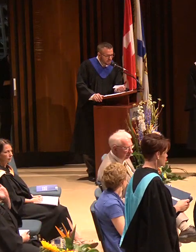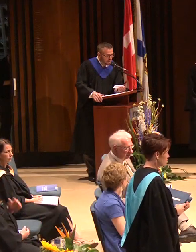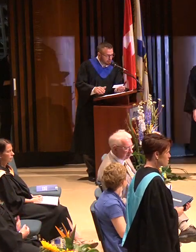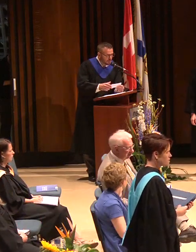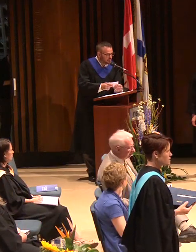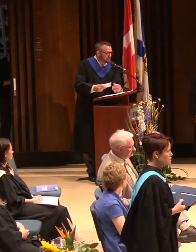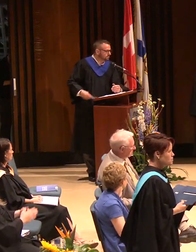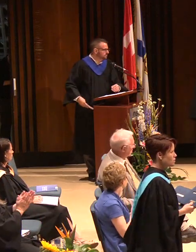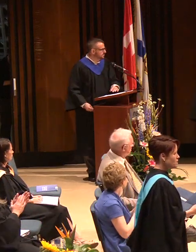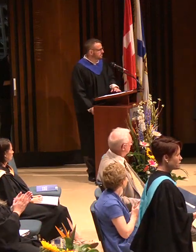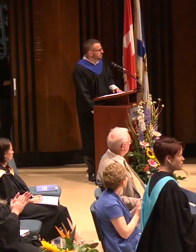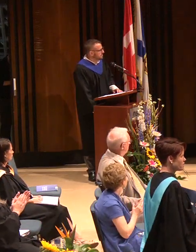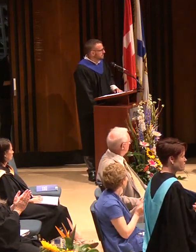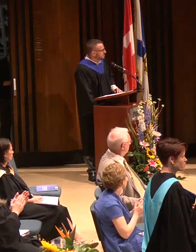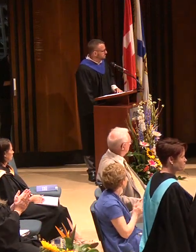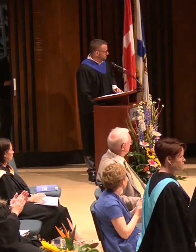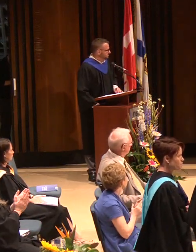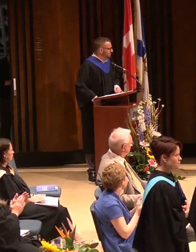Moya Turner.